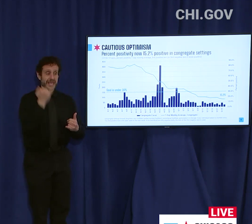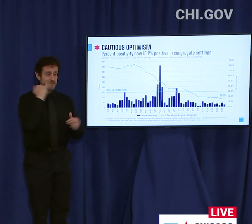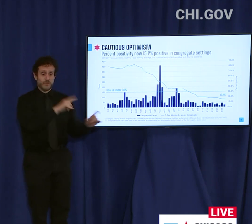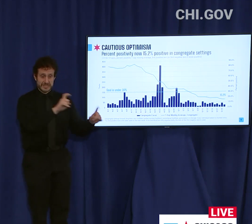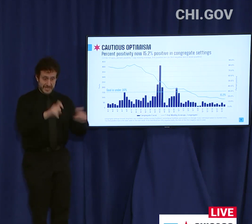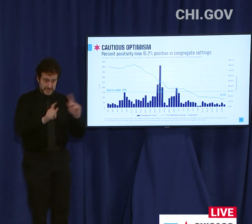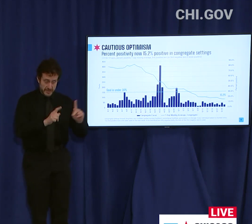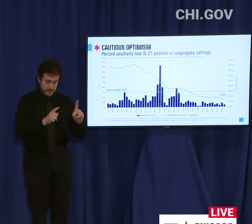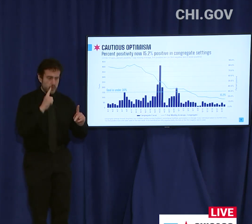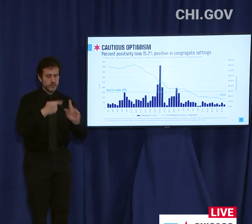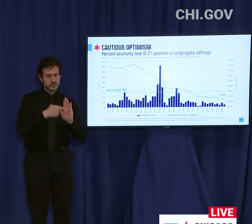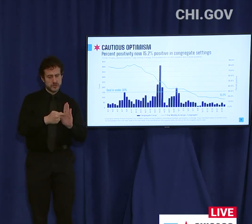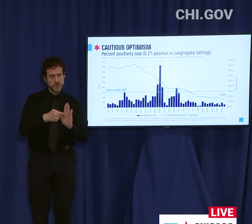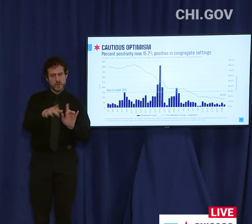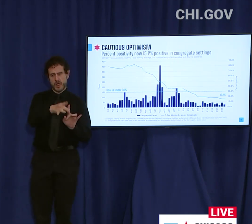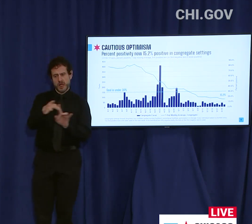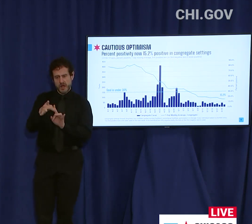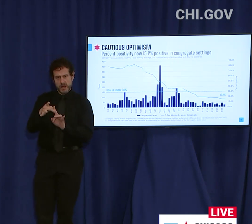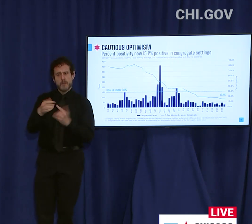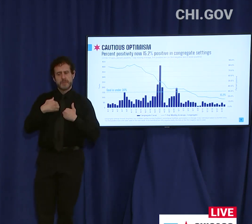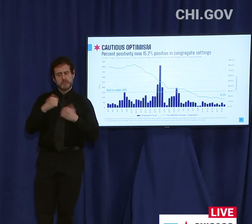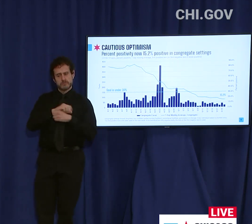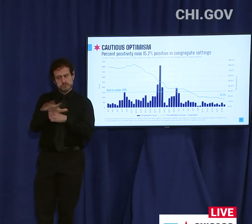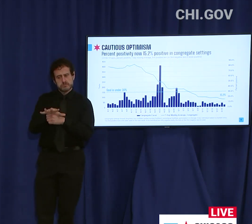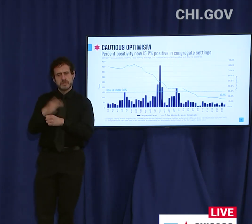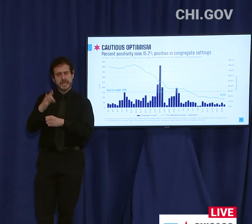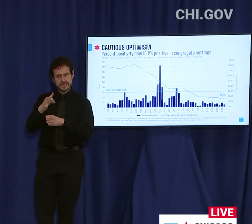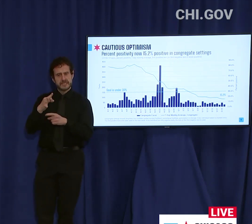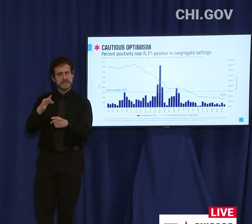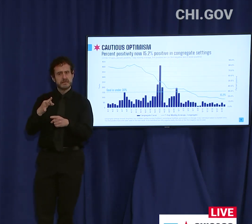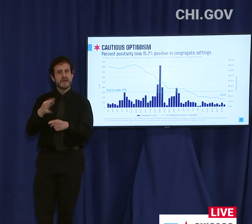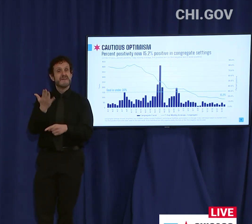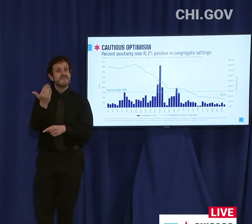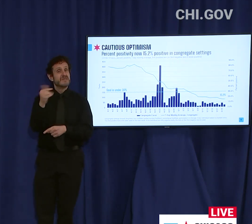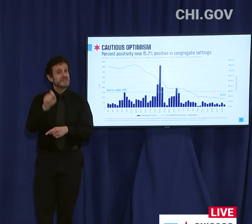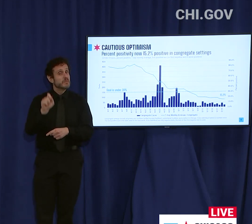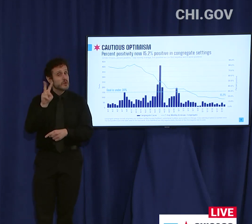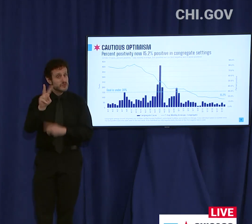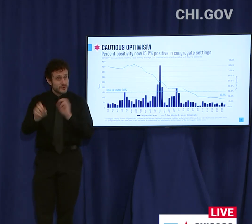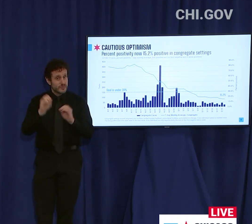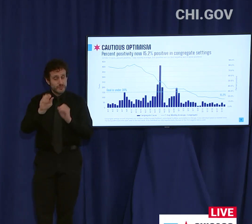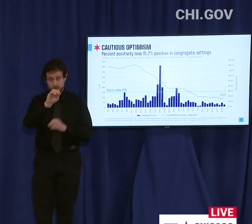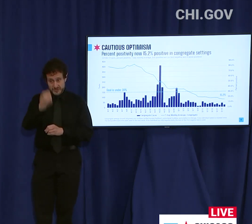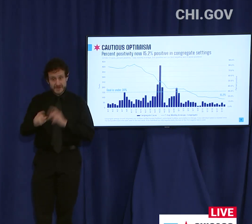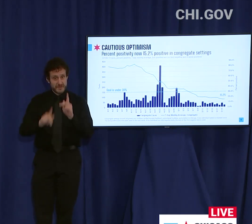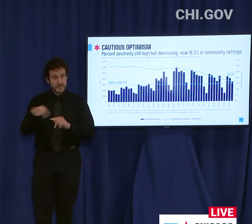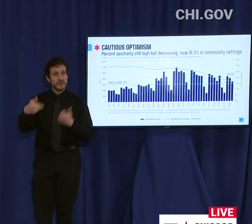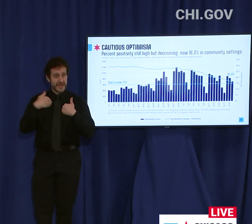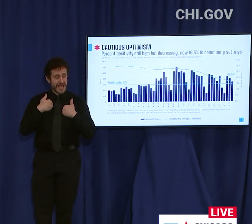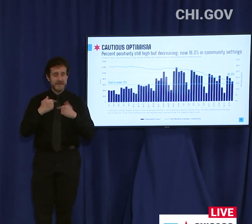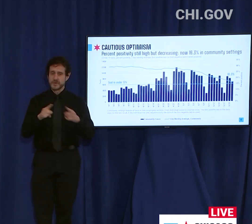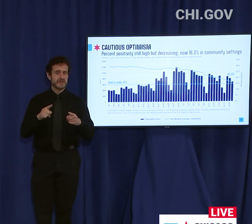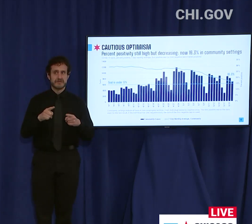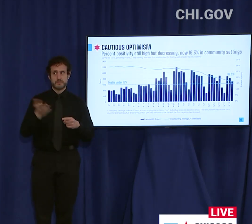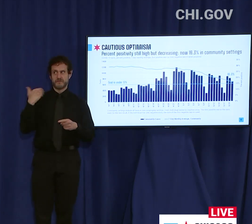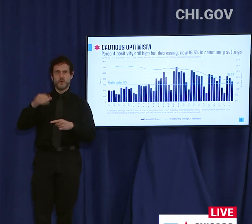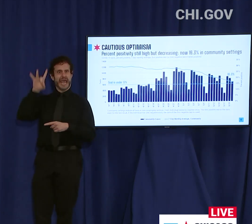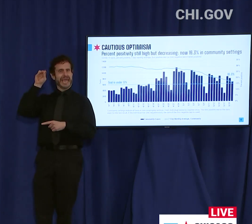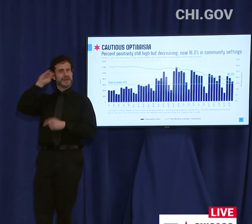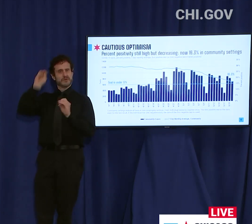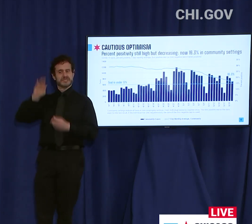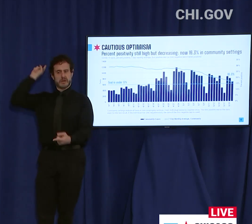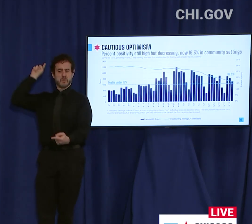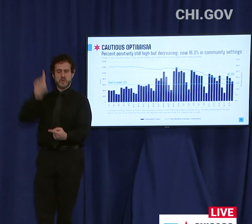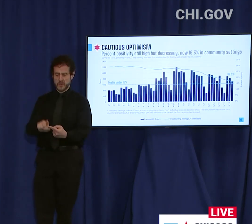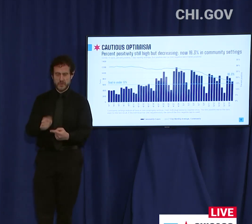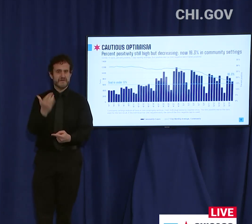a sign that in a lot of these highest risk settings, we've really turned the corner, and I feel very good about this. So this brings us